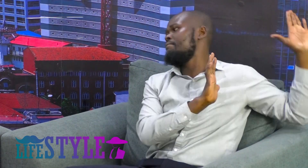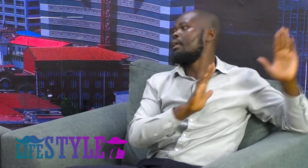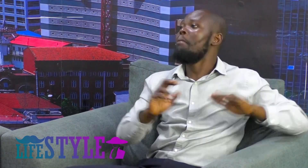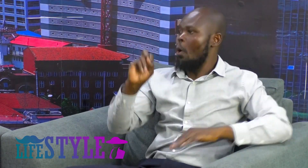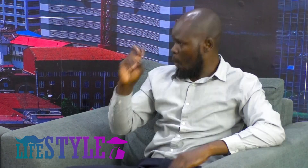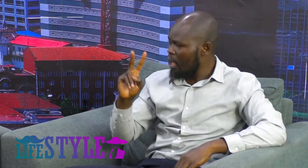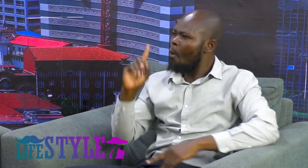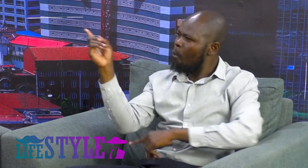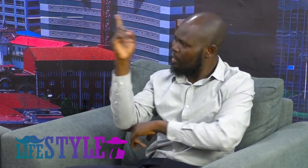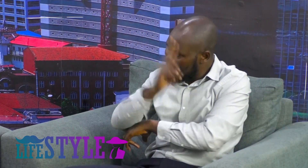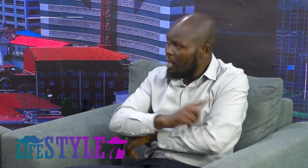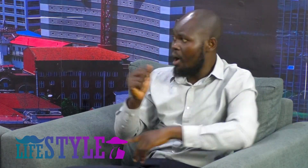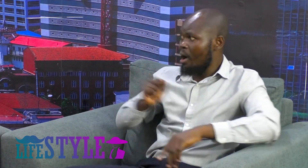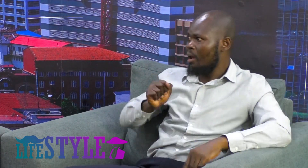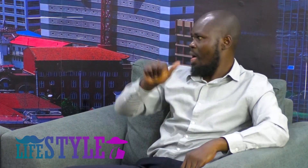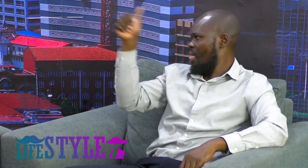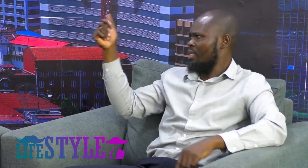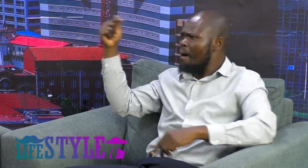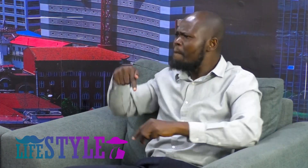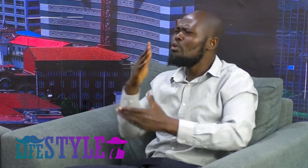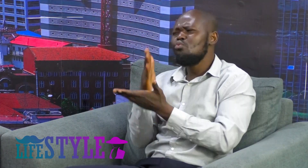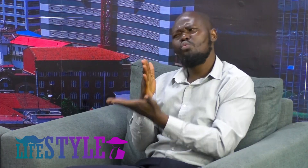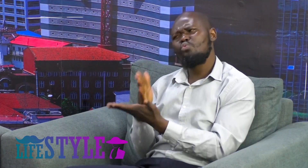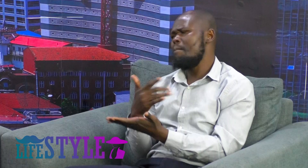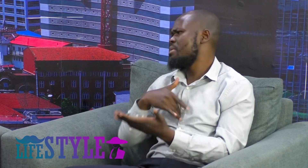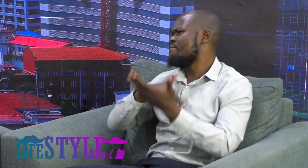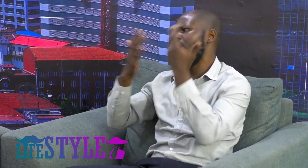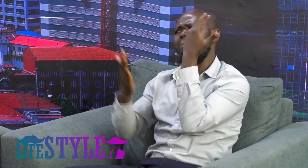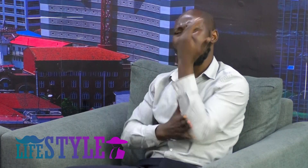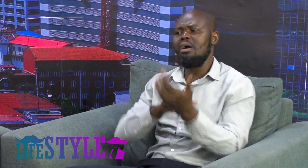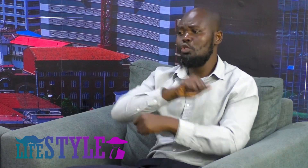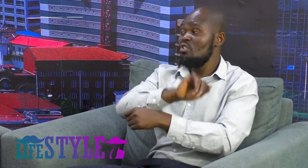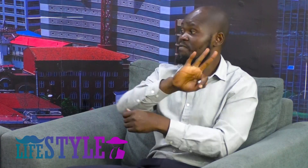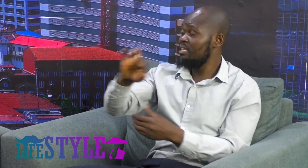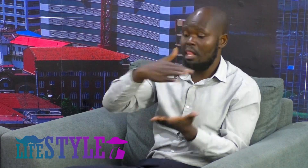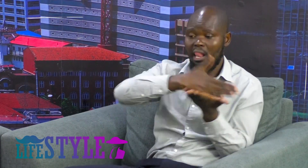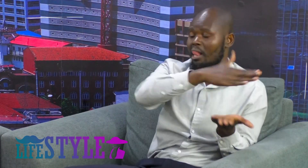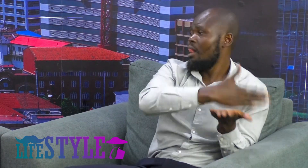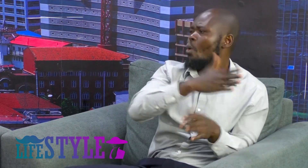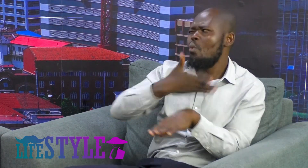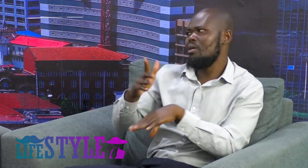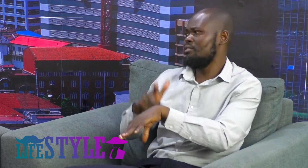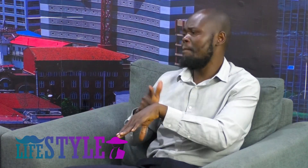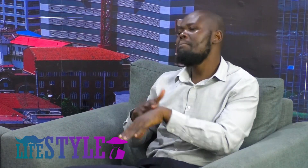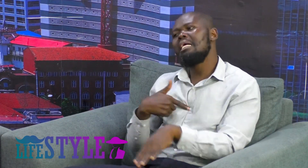sign language varies, has a lot of variation, and every time you meet a deaf person, maybe there'll be a different